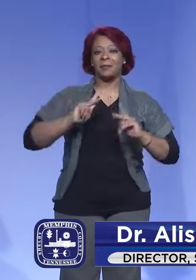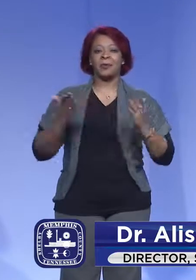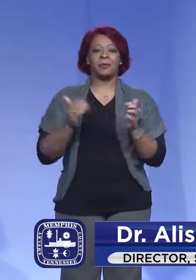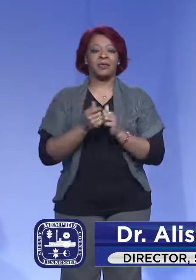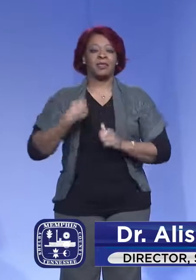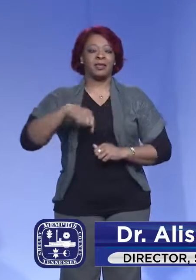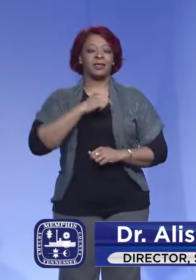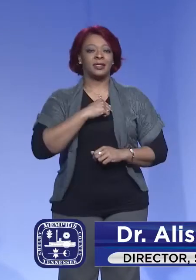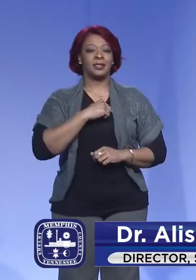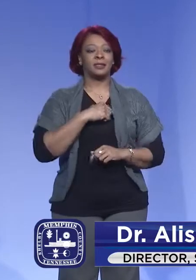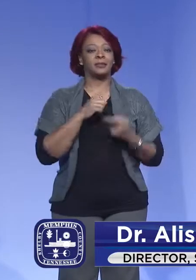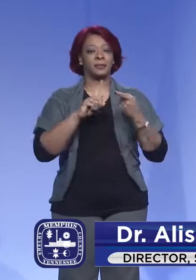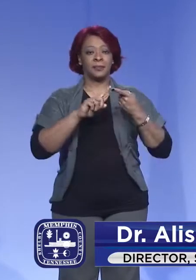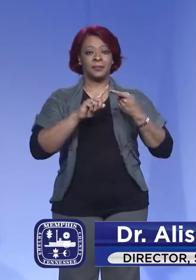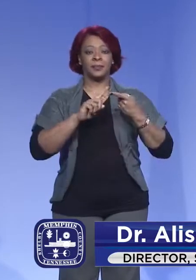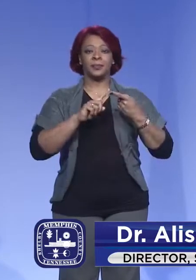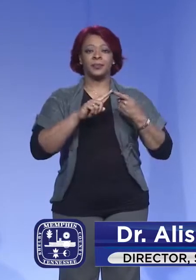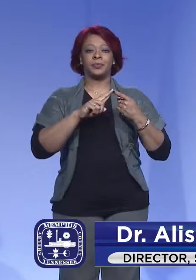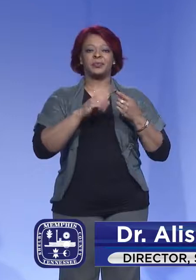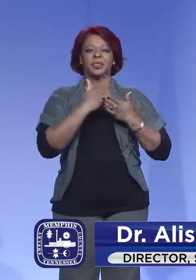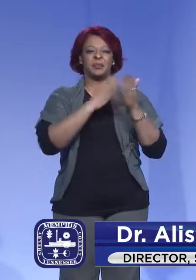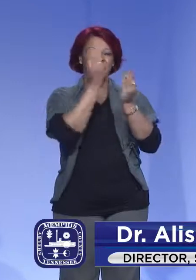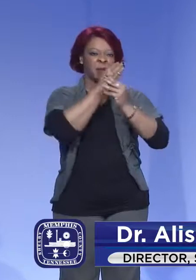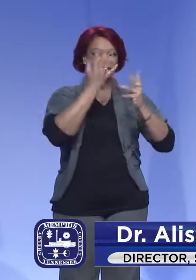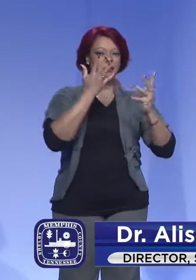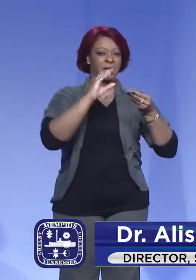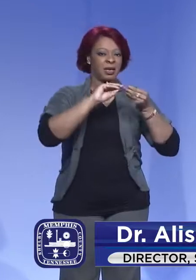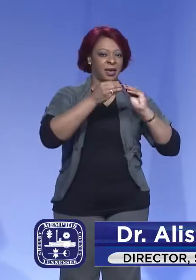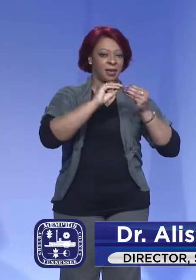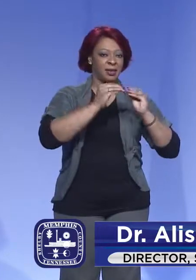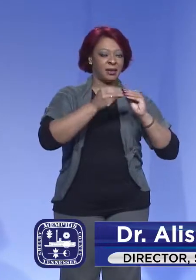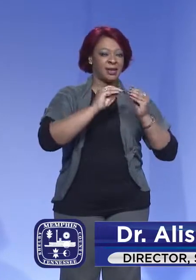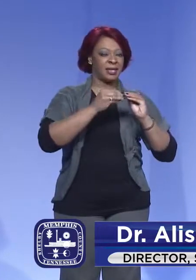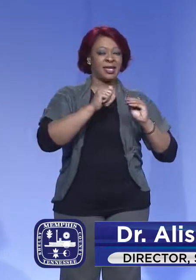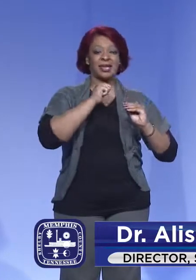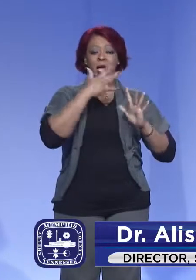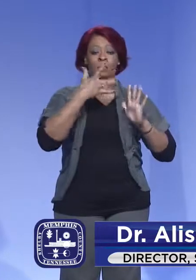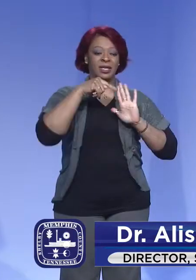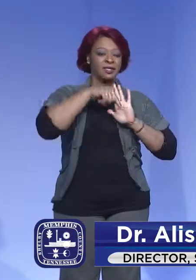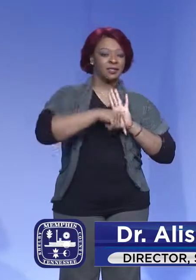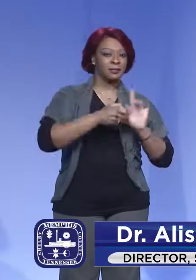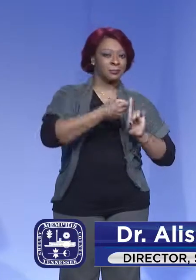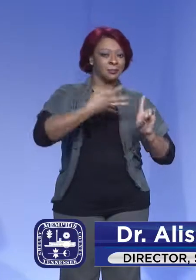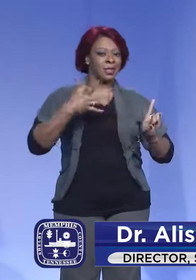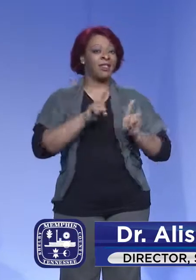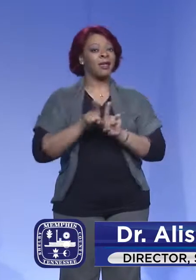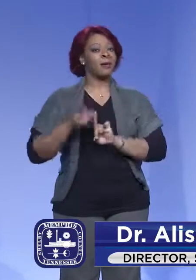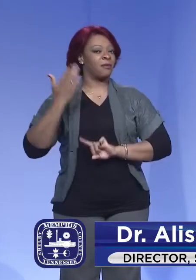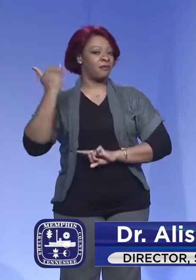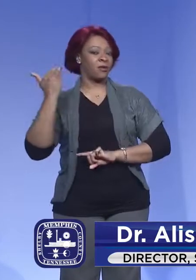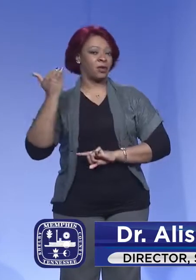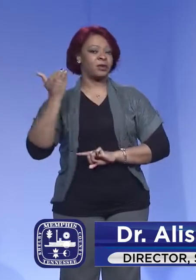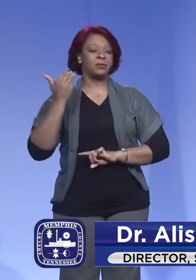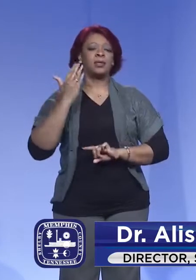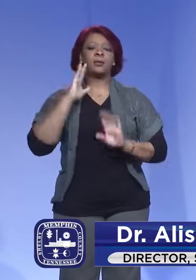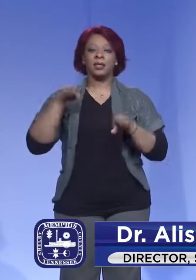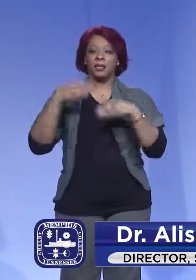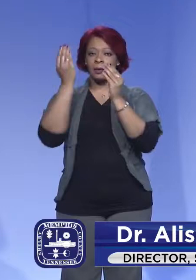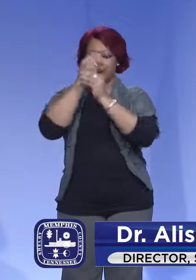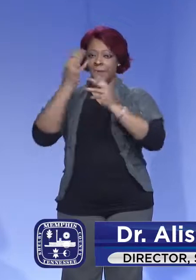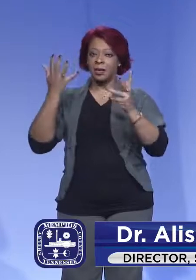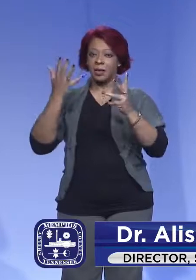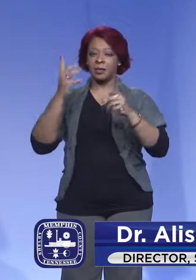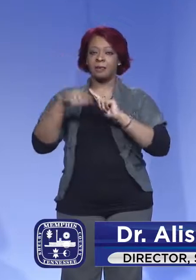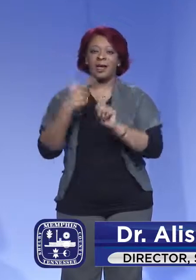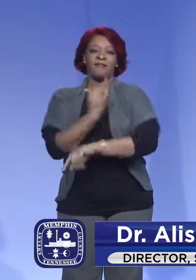us. So first, I'm going to give a few updates on data, probably not as extensive as we typically do. I also want to give some updates